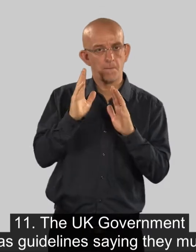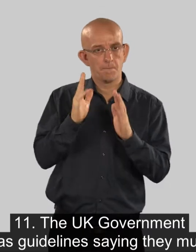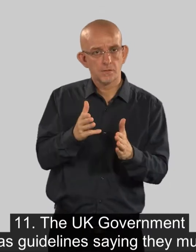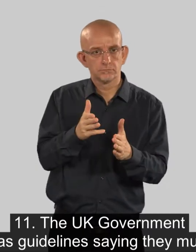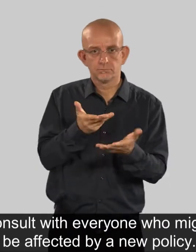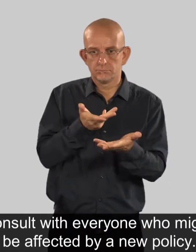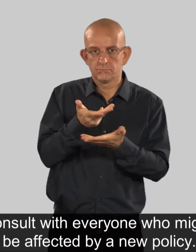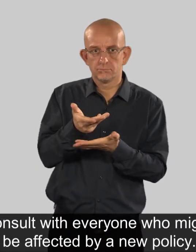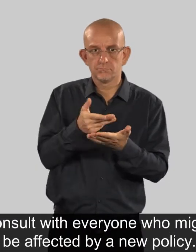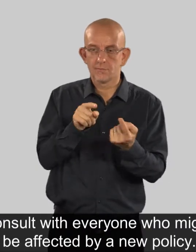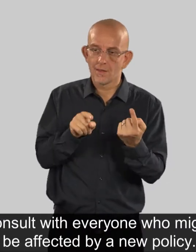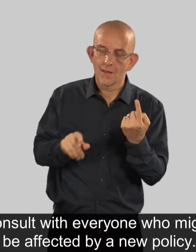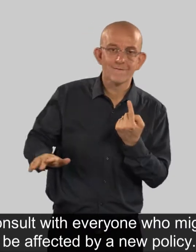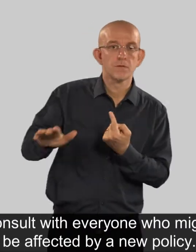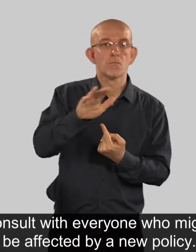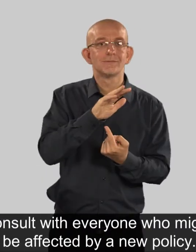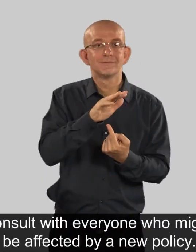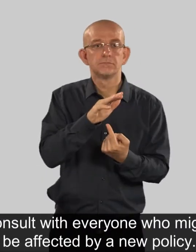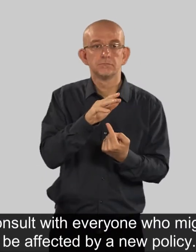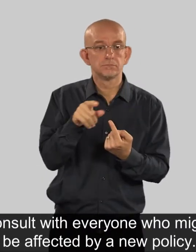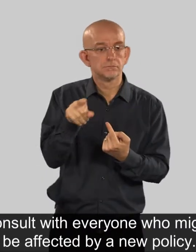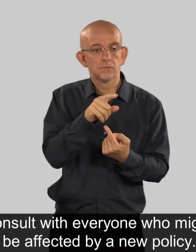who might be affected by a new policy.